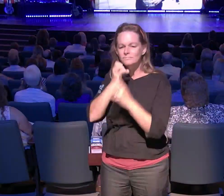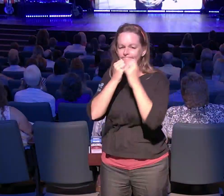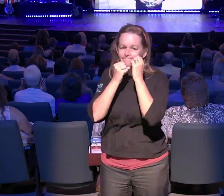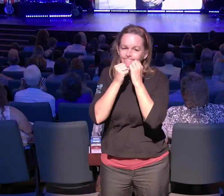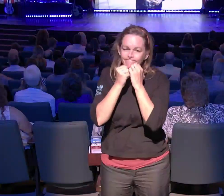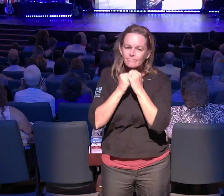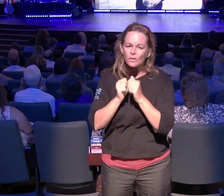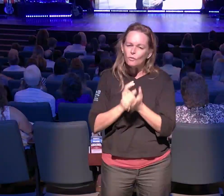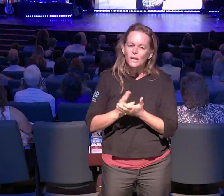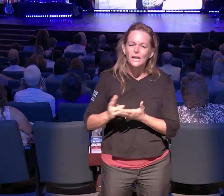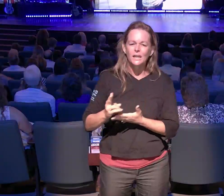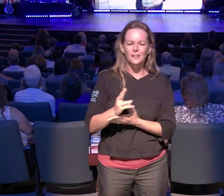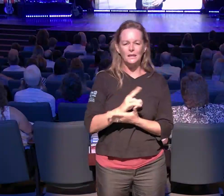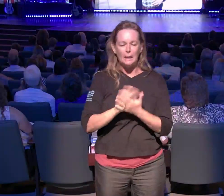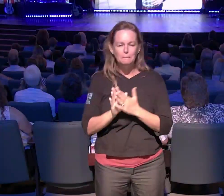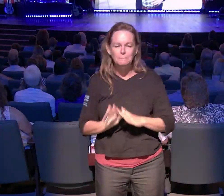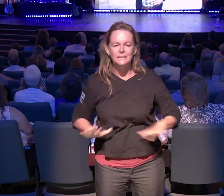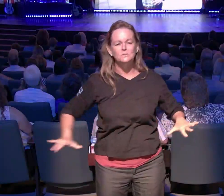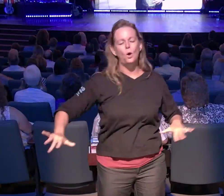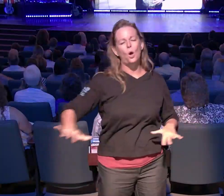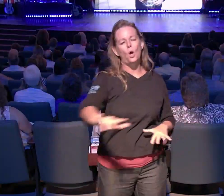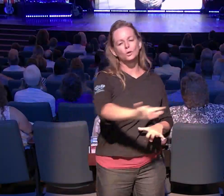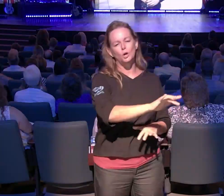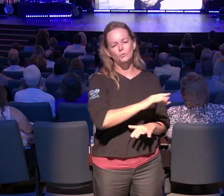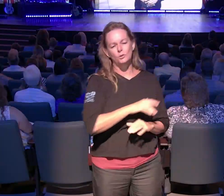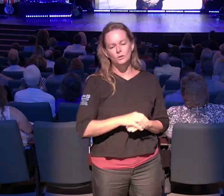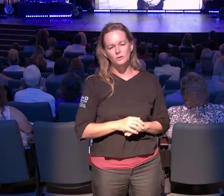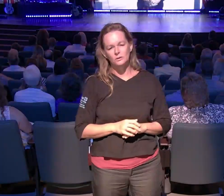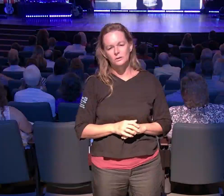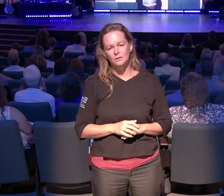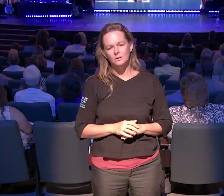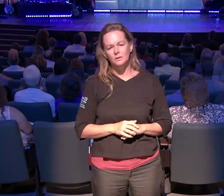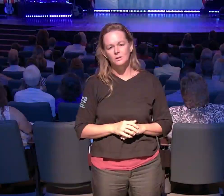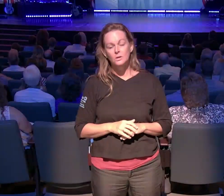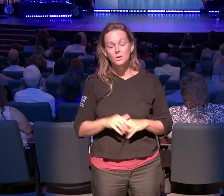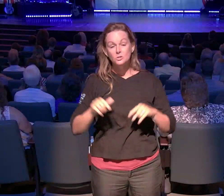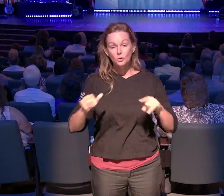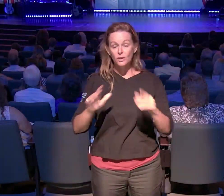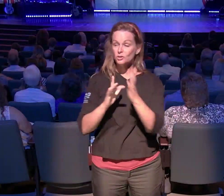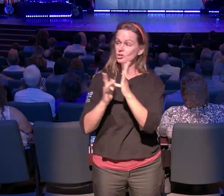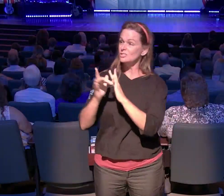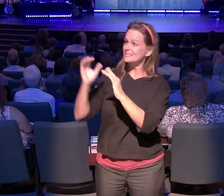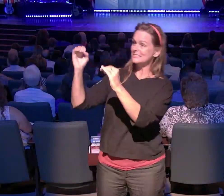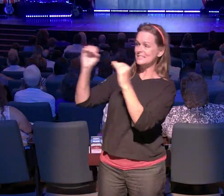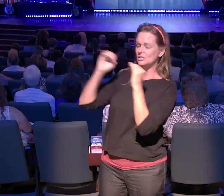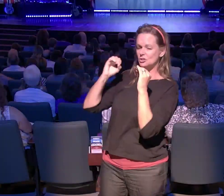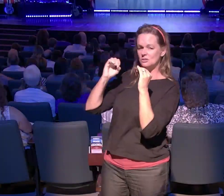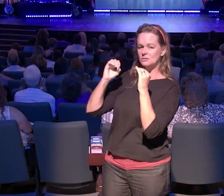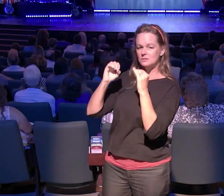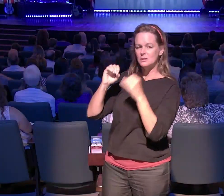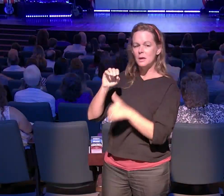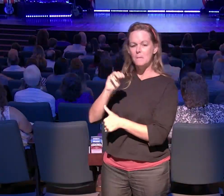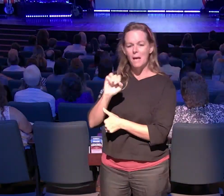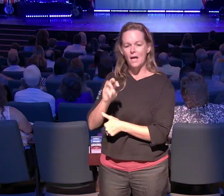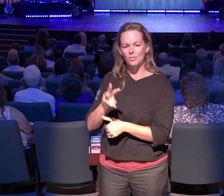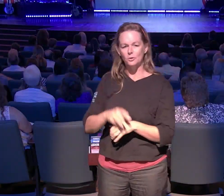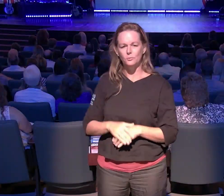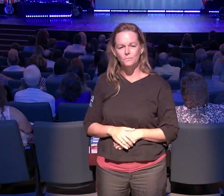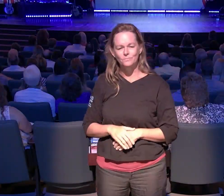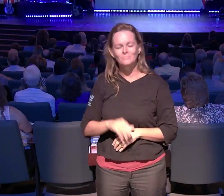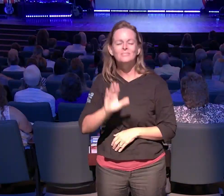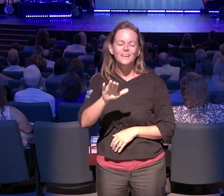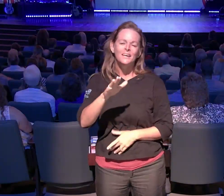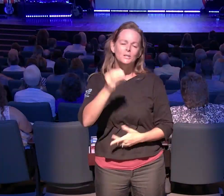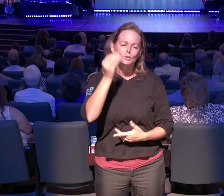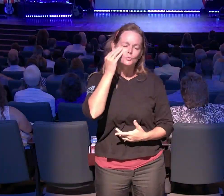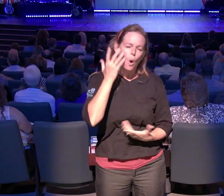healing and peace into every relationship. In this passage, Jesus goes on to say in Matthew, "You've heard that it has been said, love your neighbor